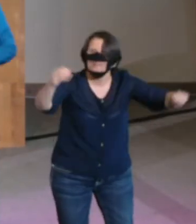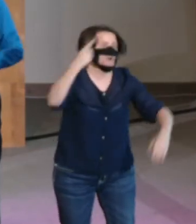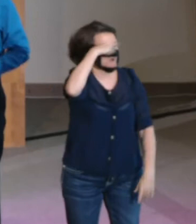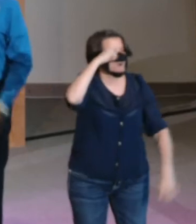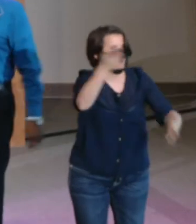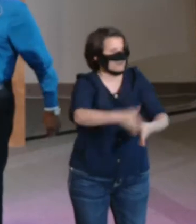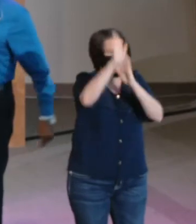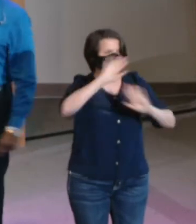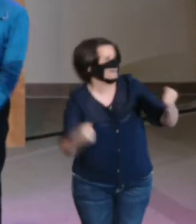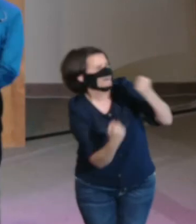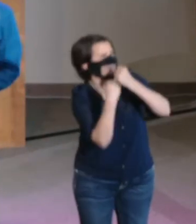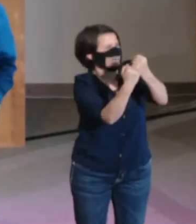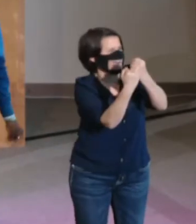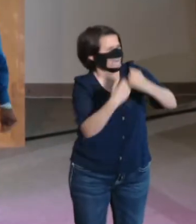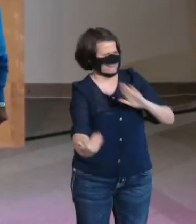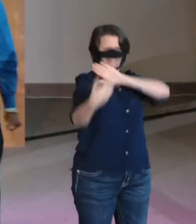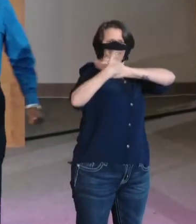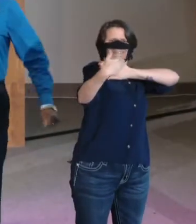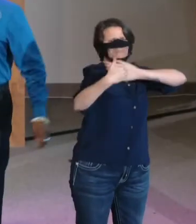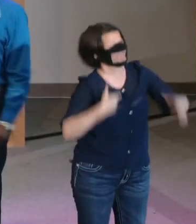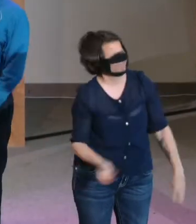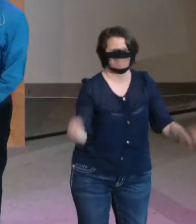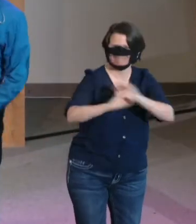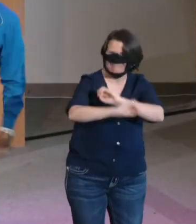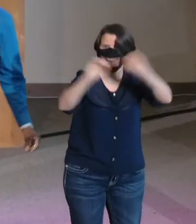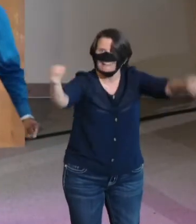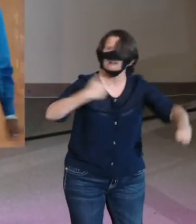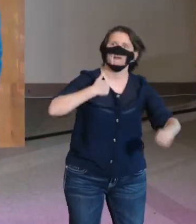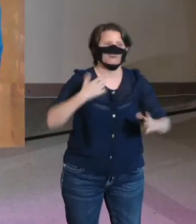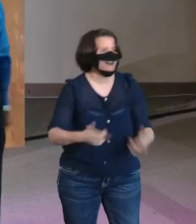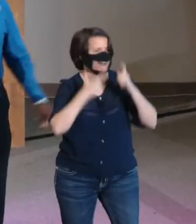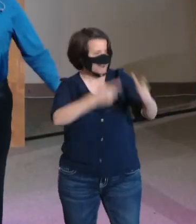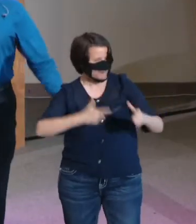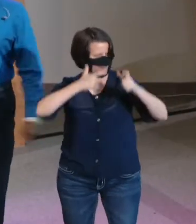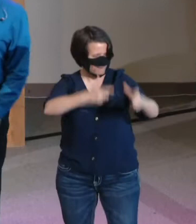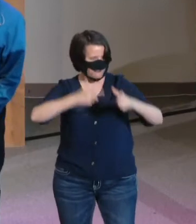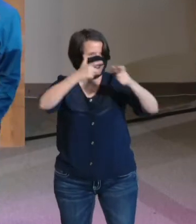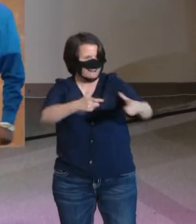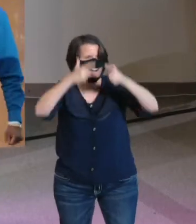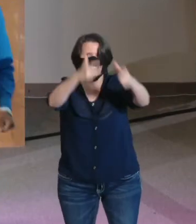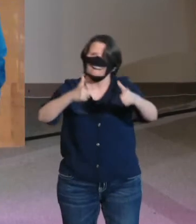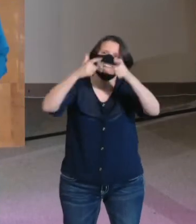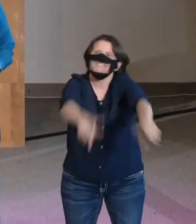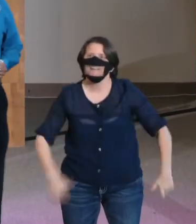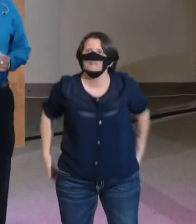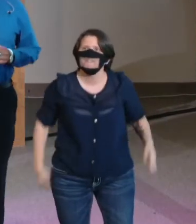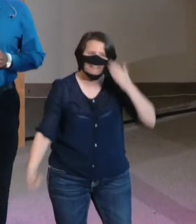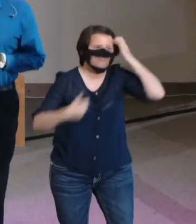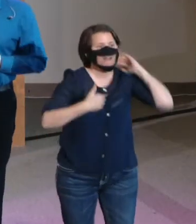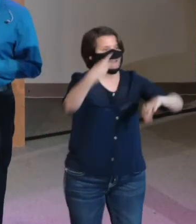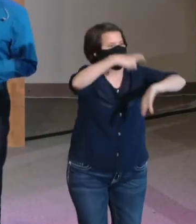is for us, who stands against us? I'm gonna run, I'm gonna run, I'm gonna run. It's time